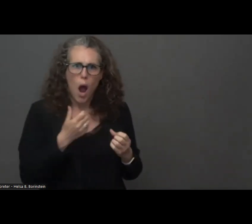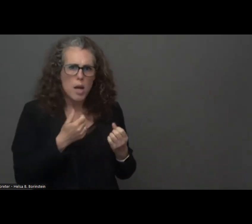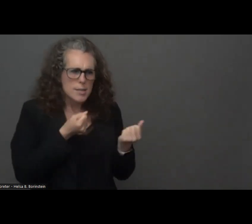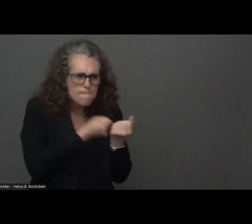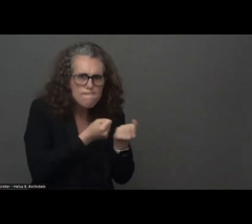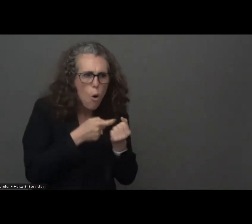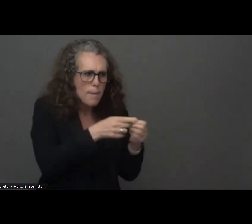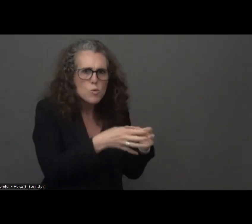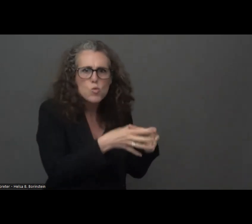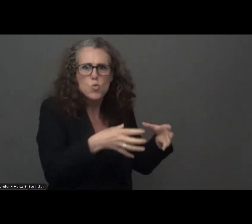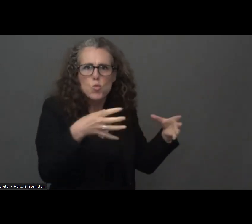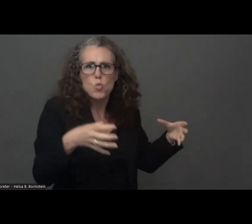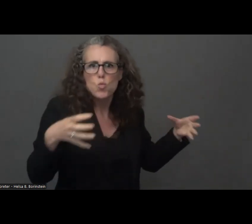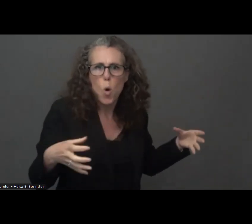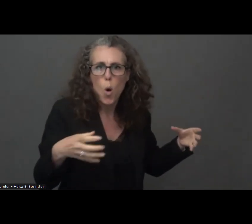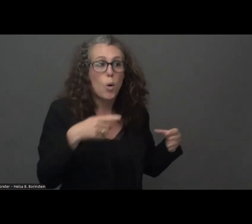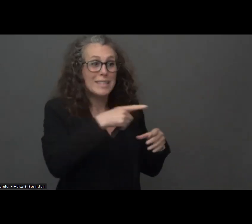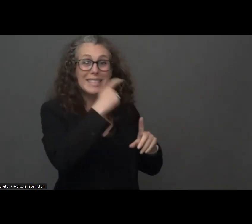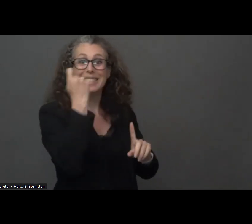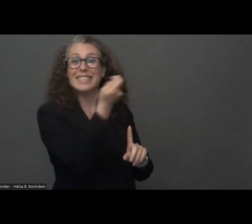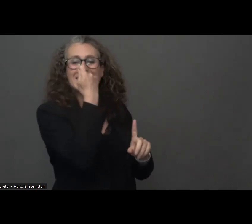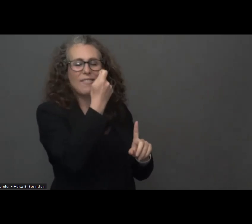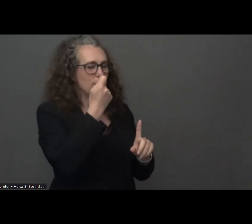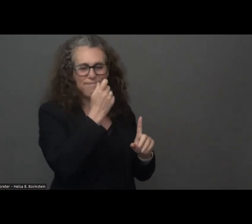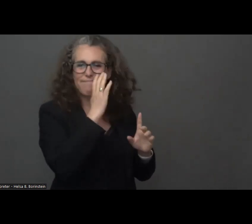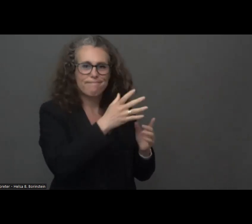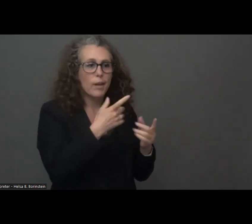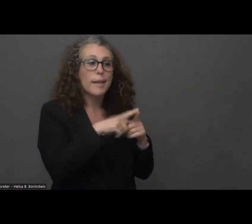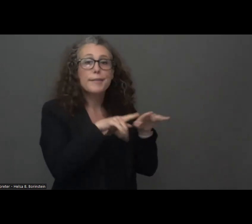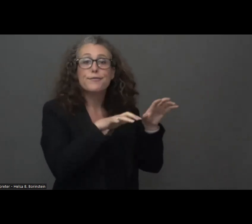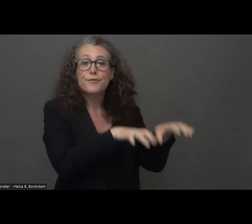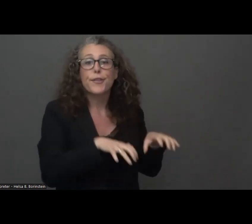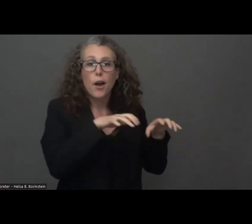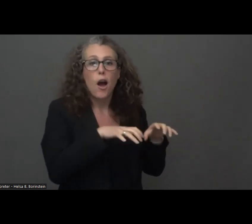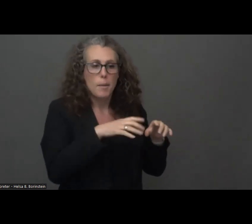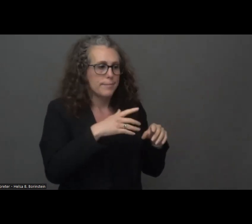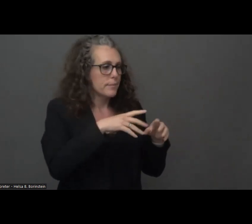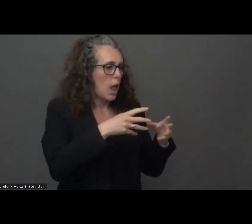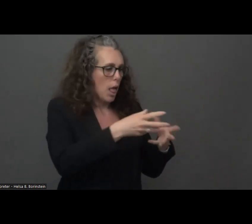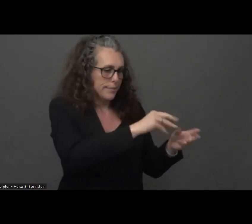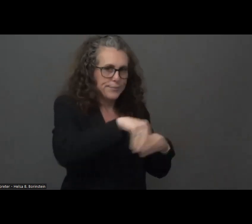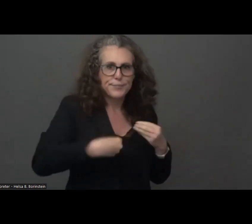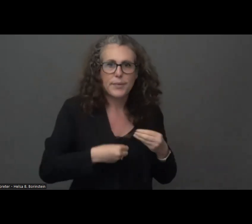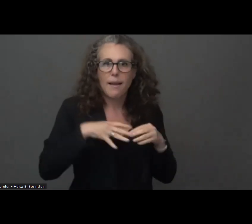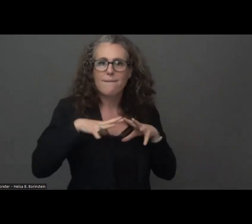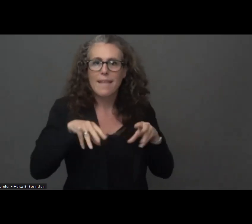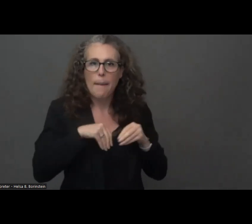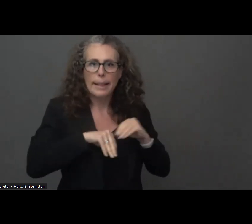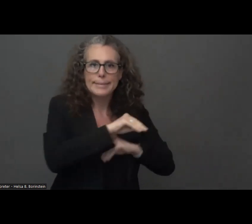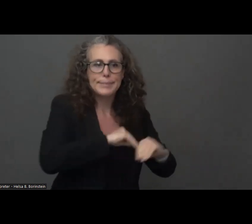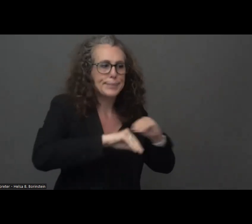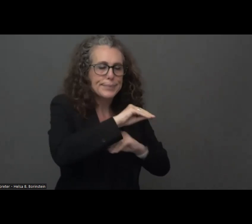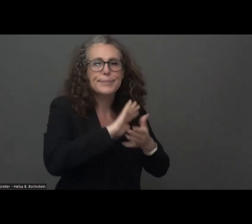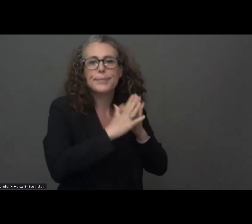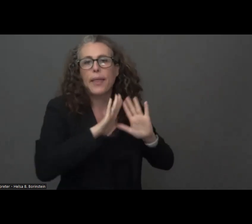for them to succeed. So you then find that they're just farming for their own family needs. So we wanted to increase also the share of